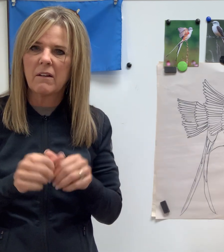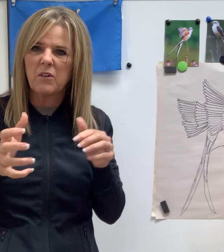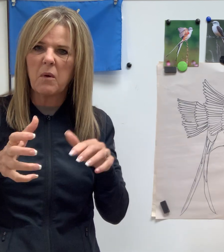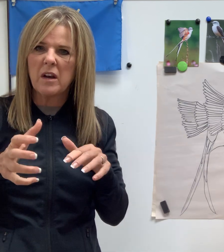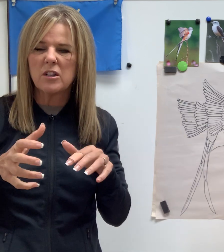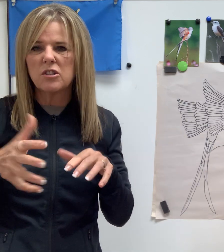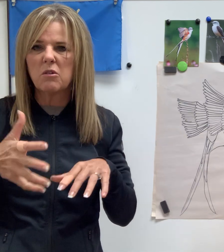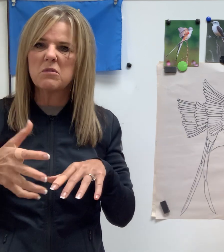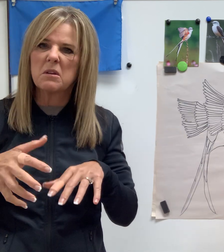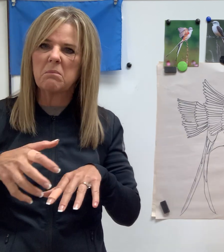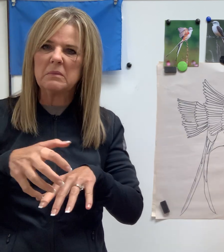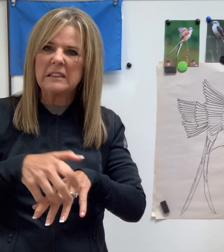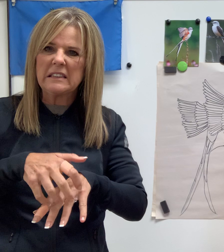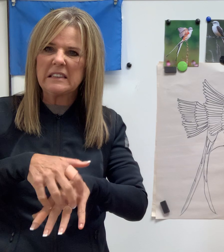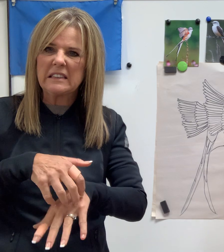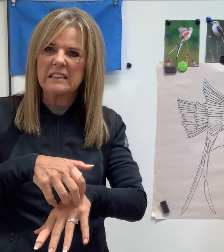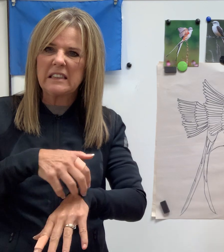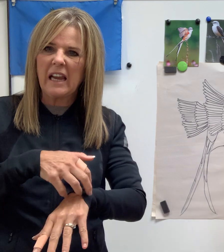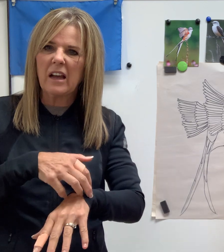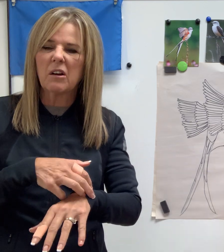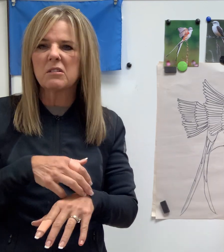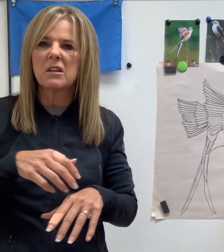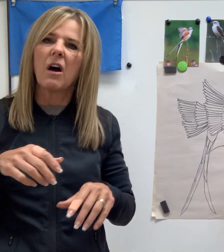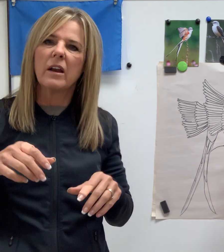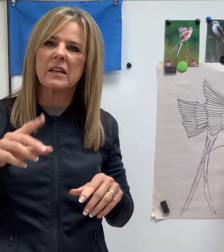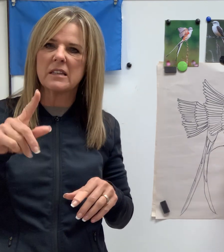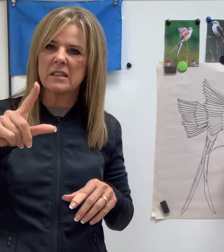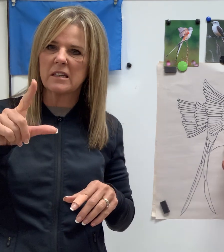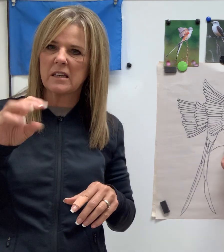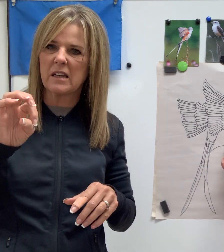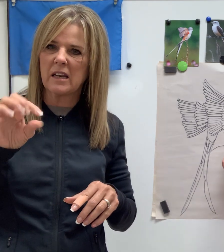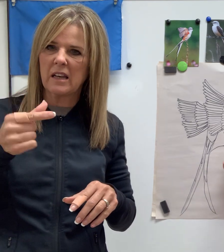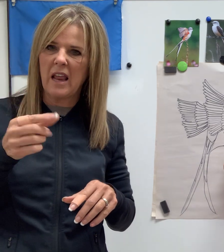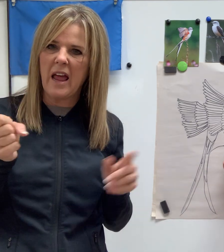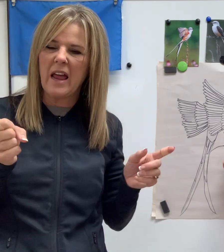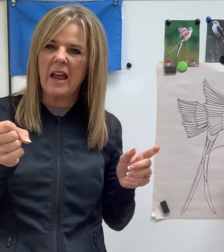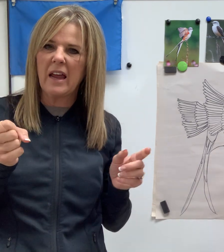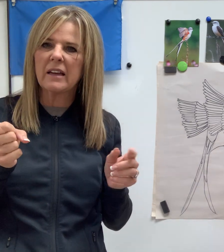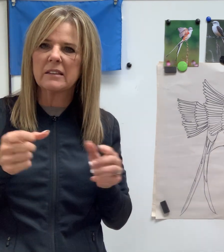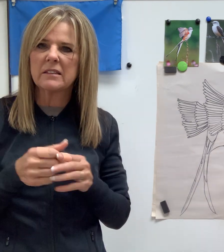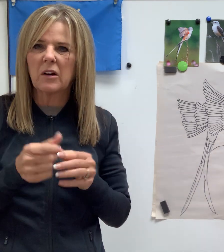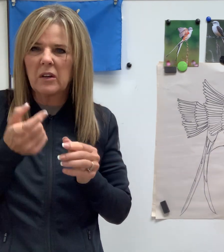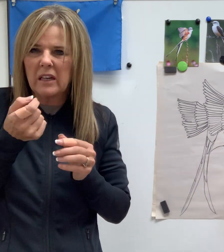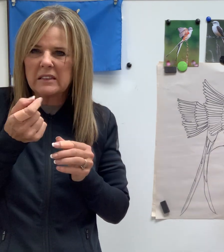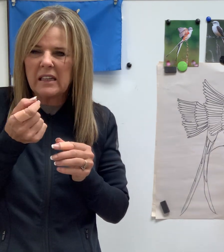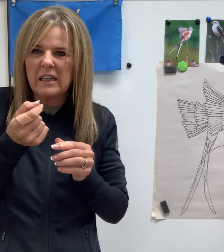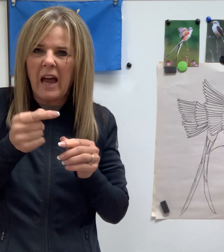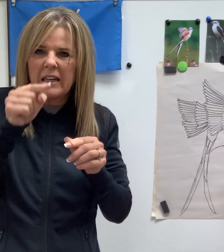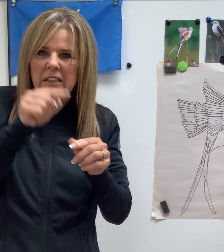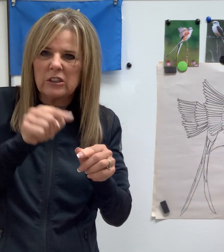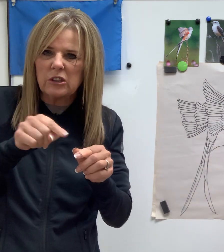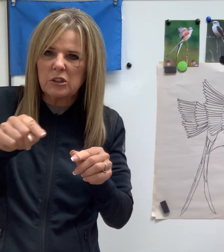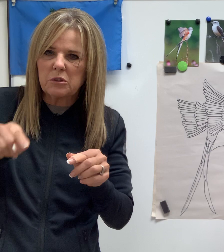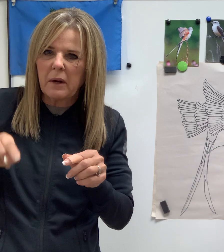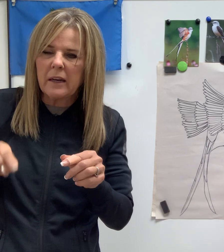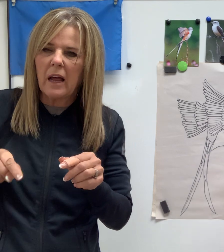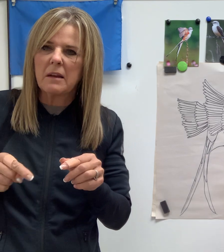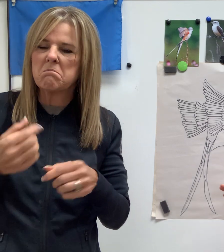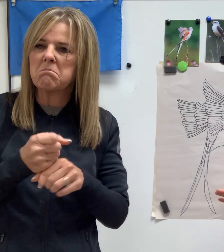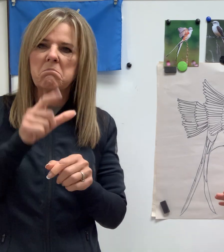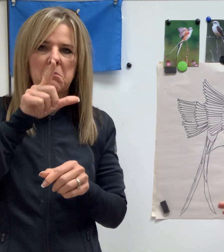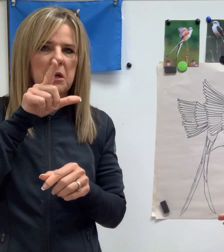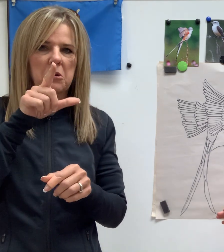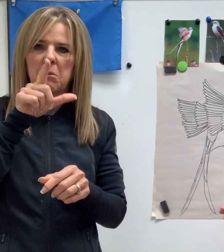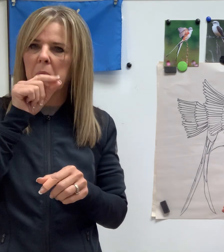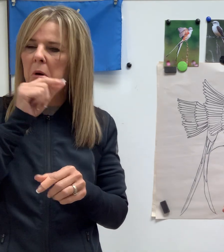his legs. We've talked about bird scales before, little teeny tiny straight lines. Make your bird however you